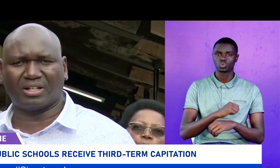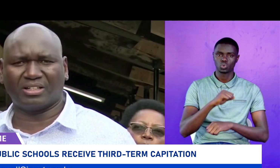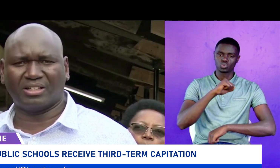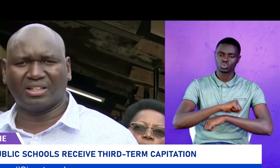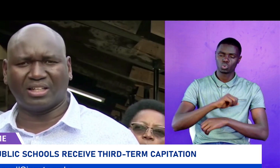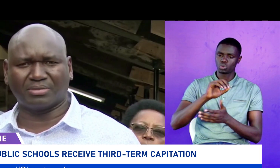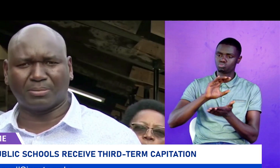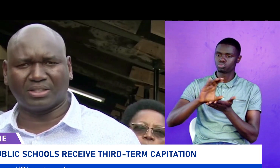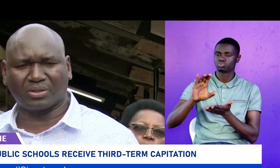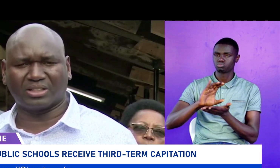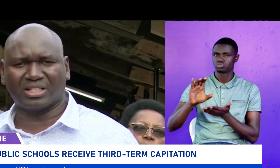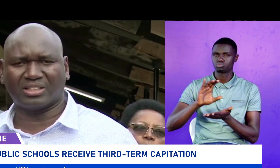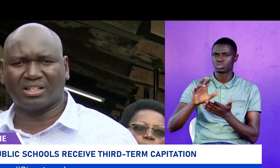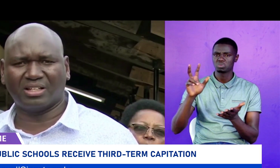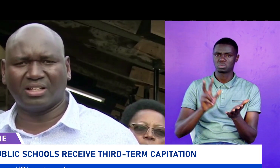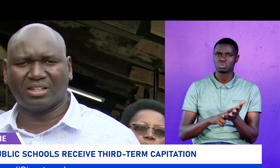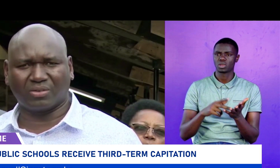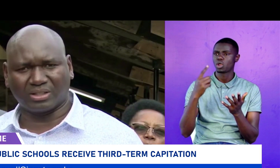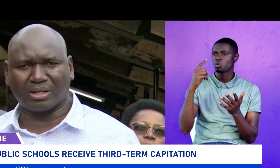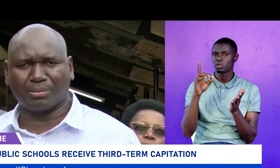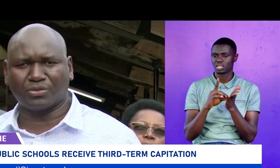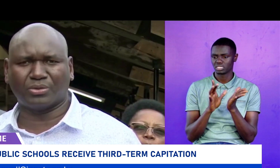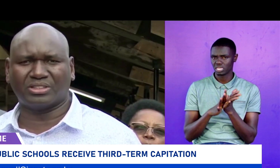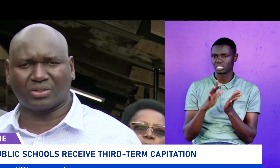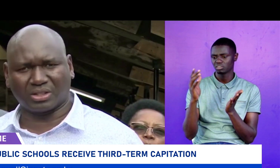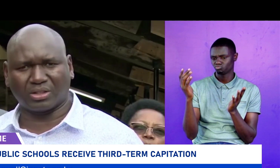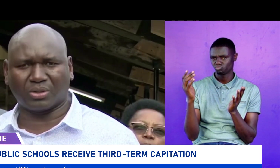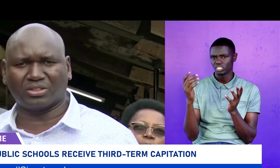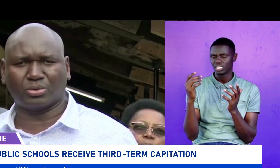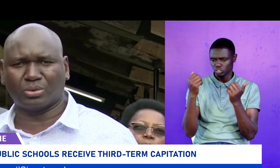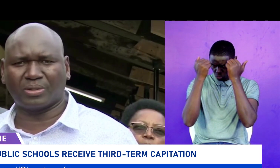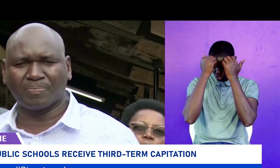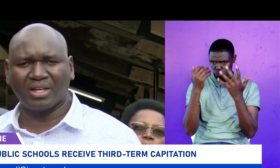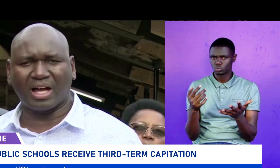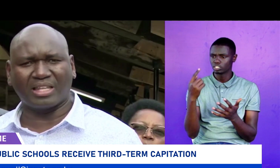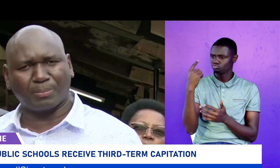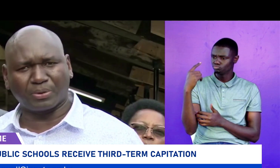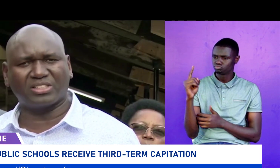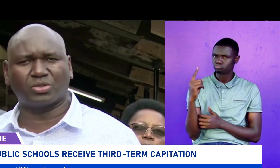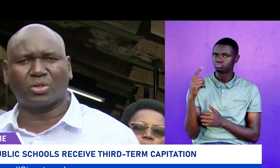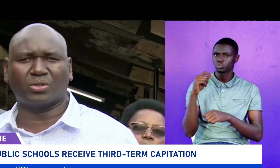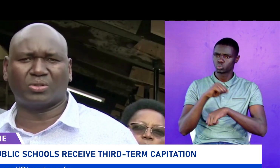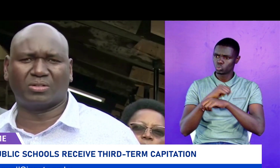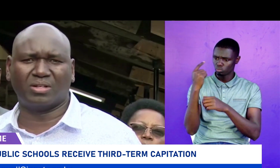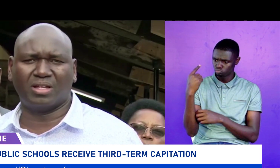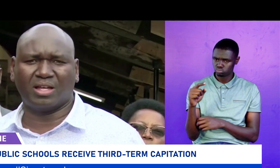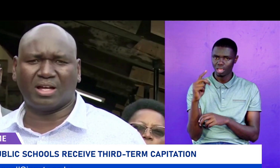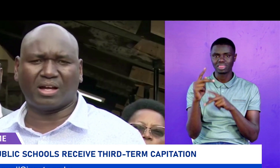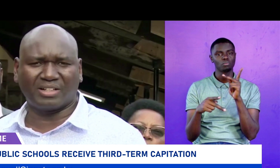verified, they have submitted the correct data, the correct number of students, the correct schools, and the process is going on. And I've asked